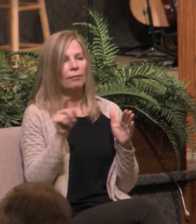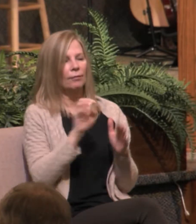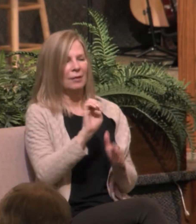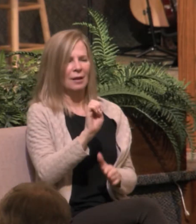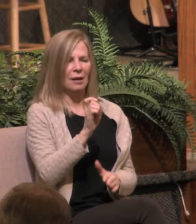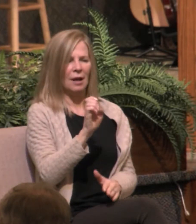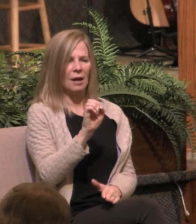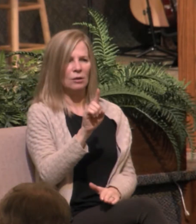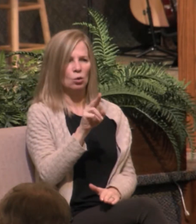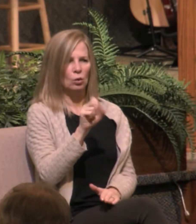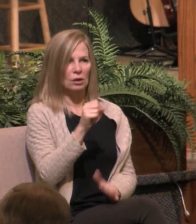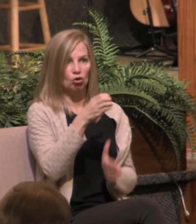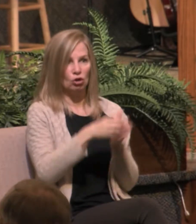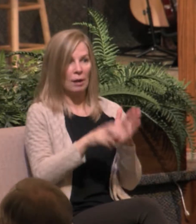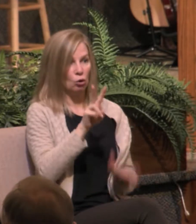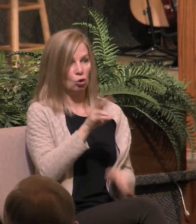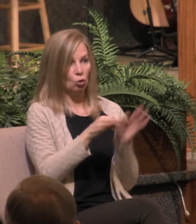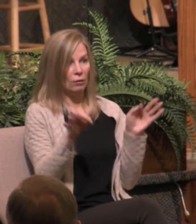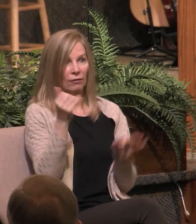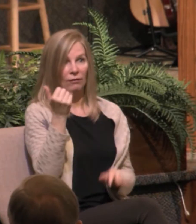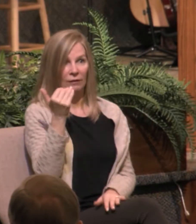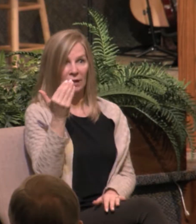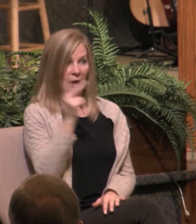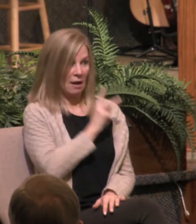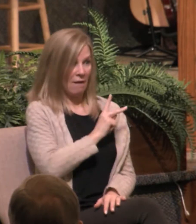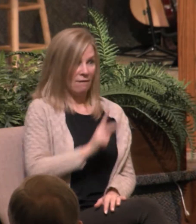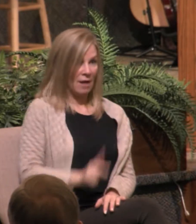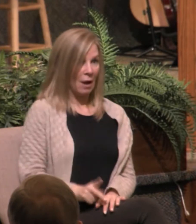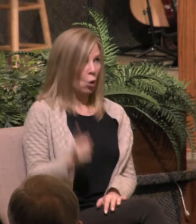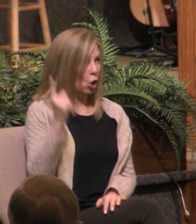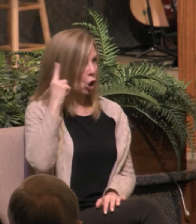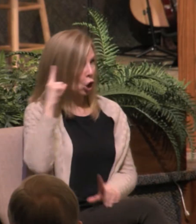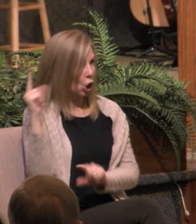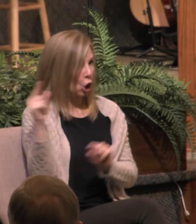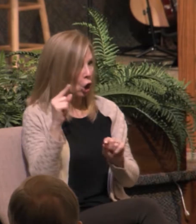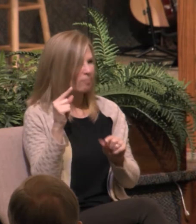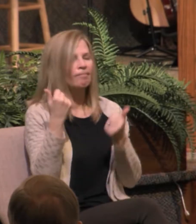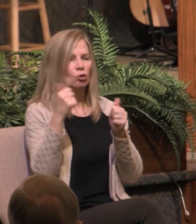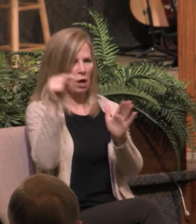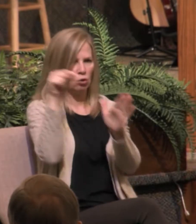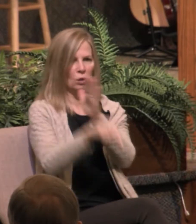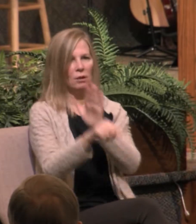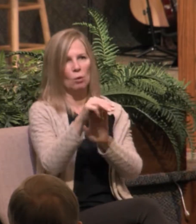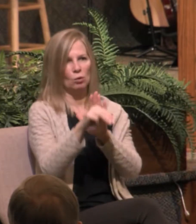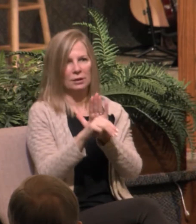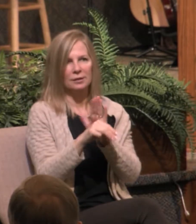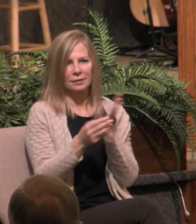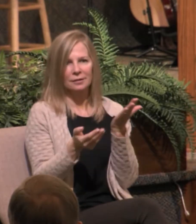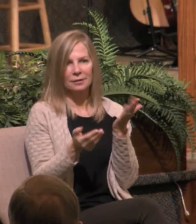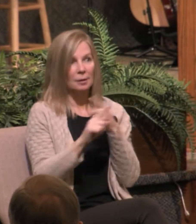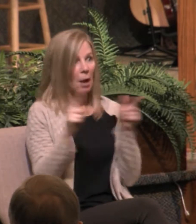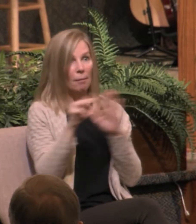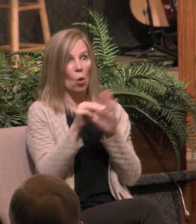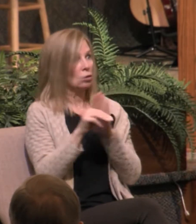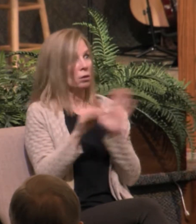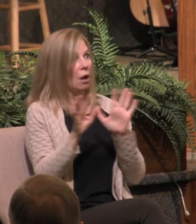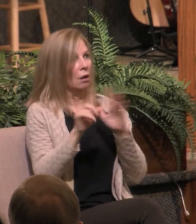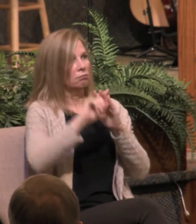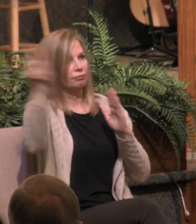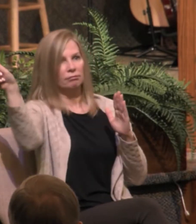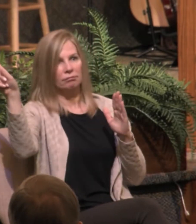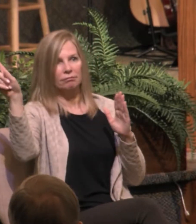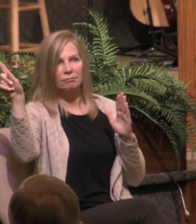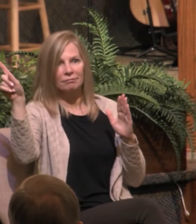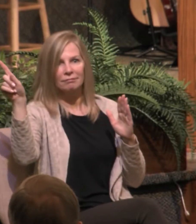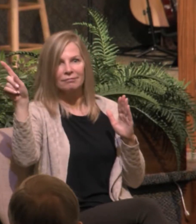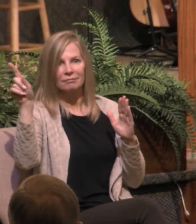Exodus 2:15 says it this way: "When Pharaoh heard of this matter, he tried to kill Moses. But Moses fled from the